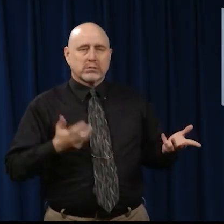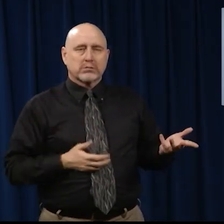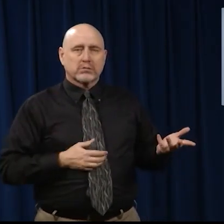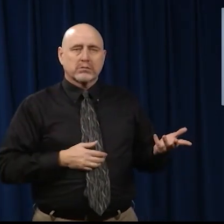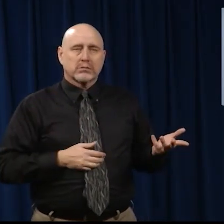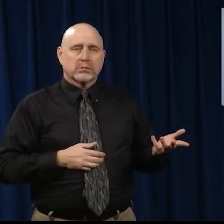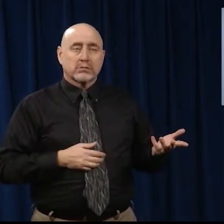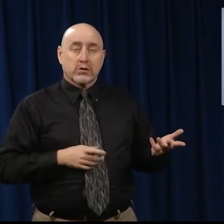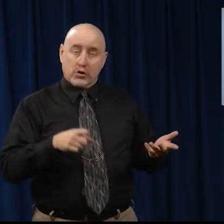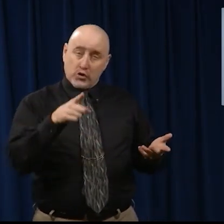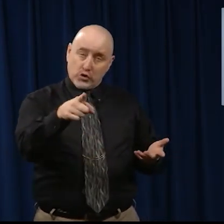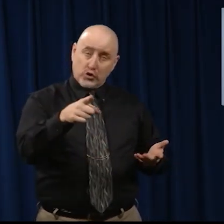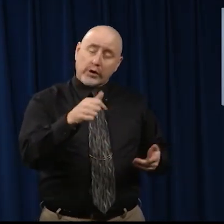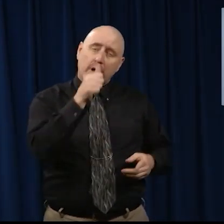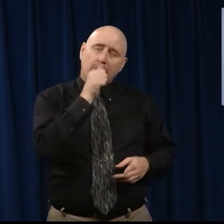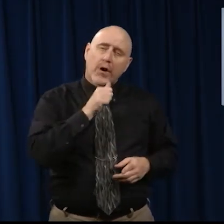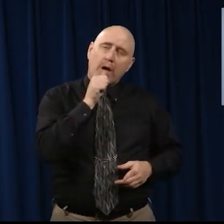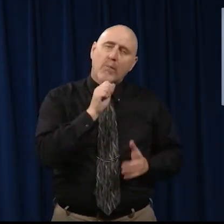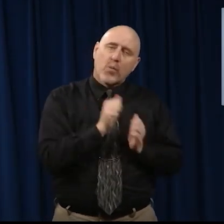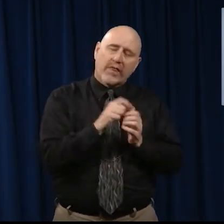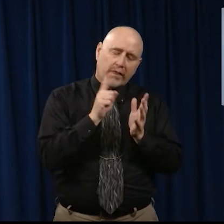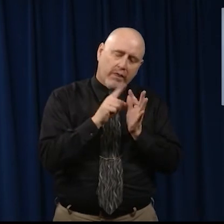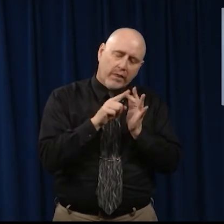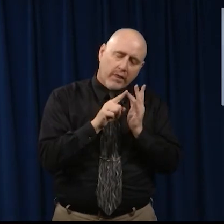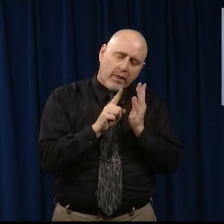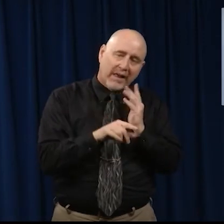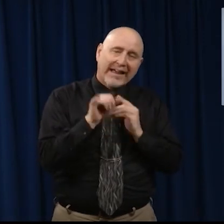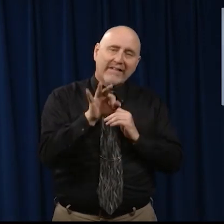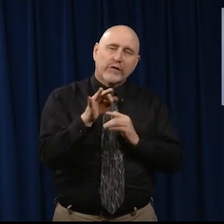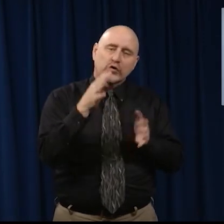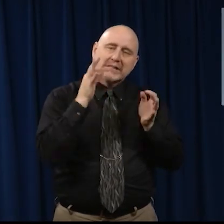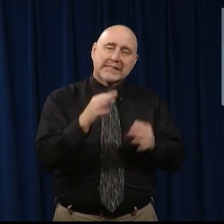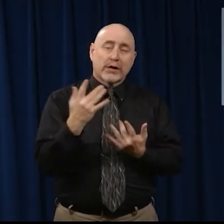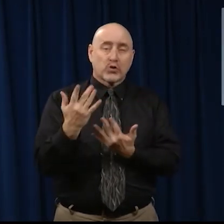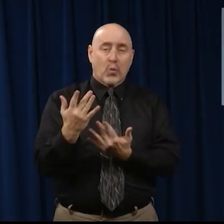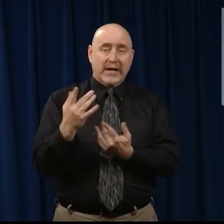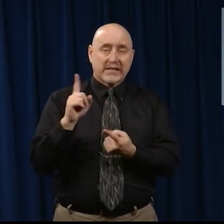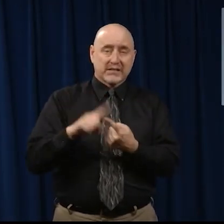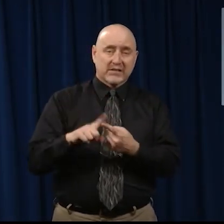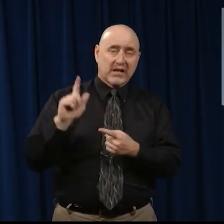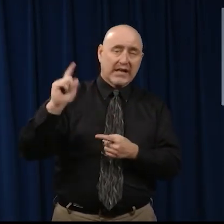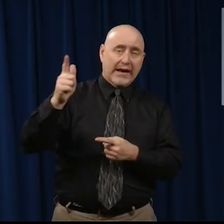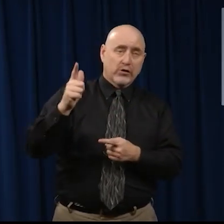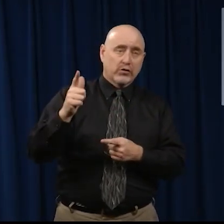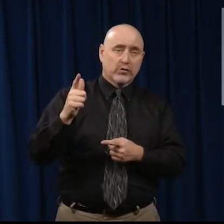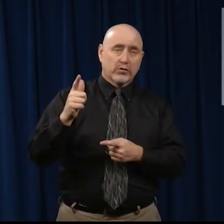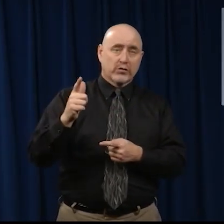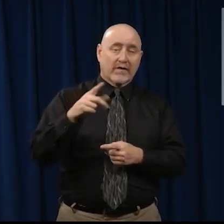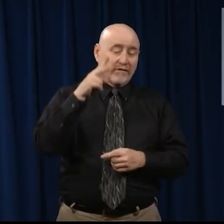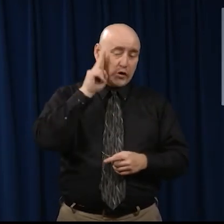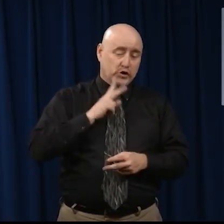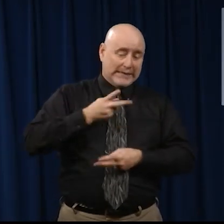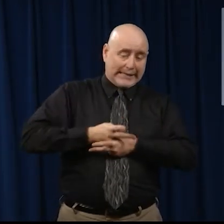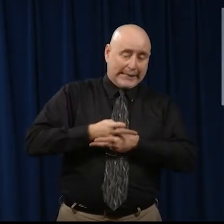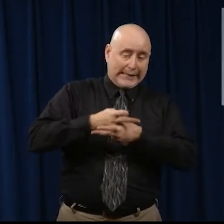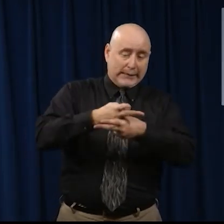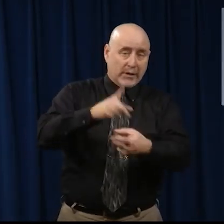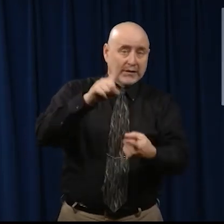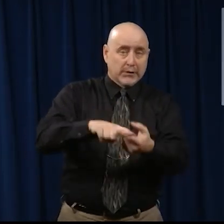do it. Are you going to have to put up with some things if you decide to wait, if you decide to carry your virginity into